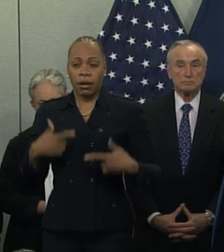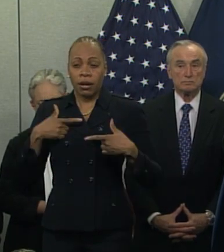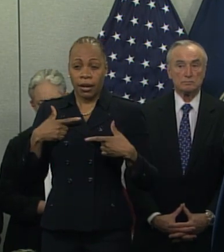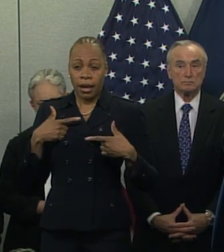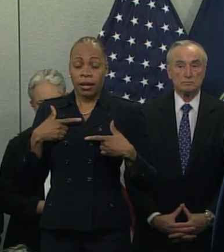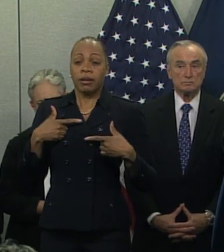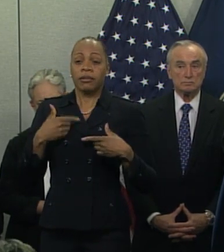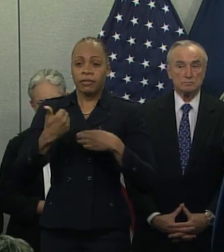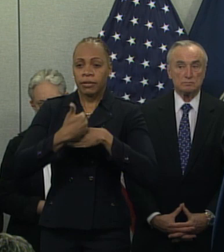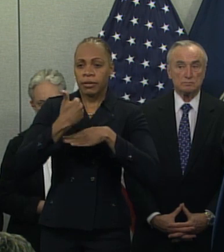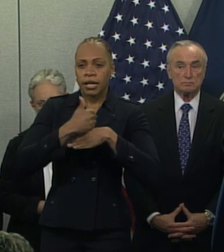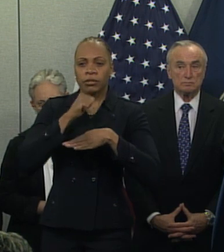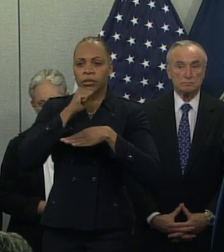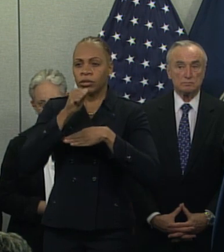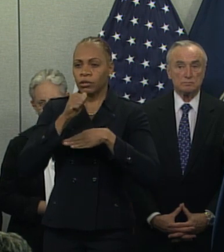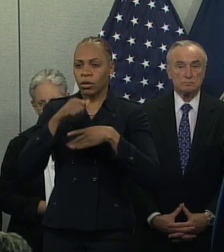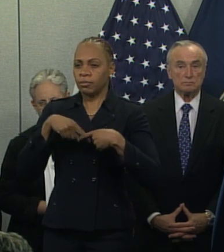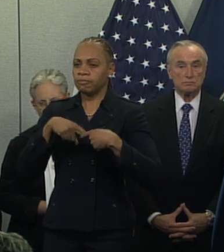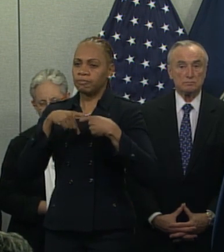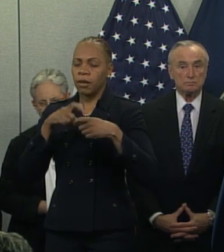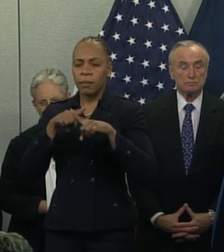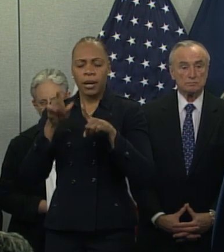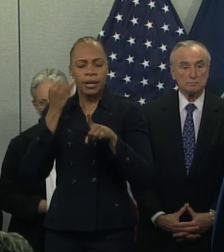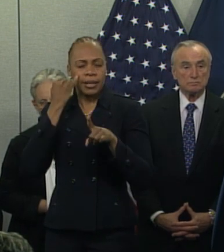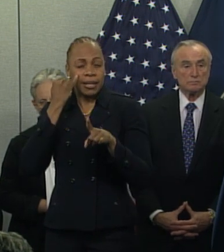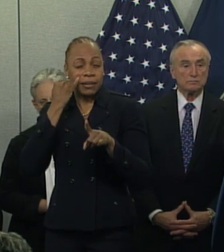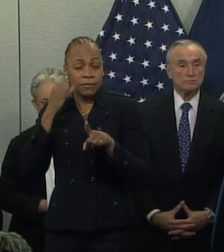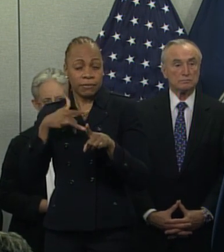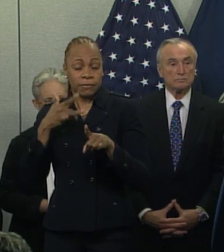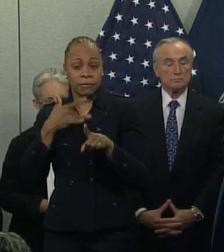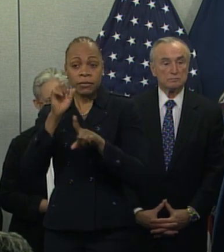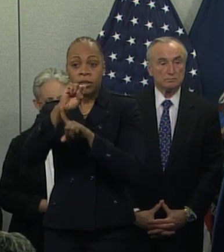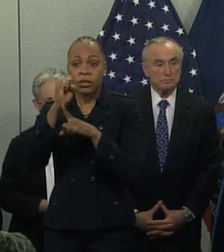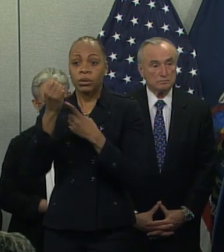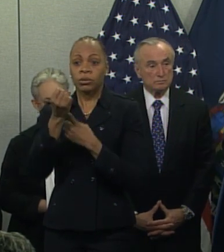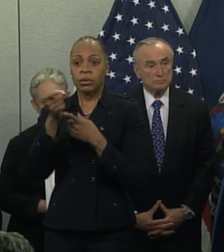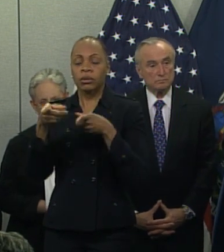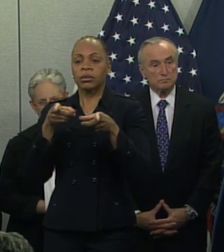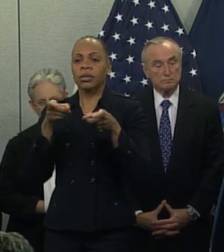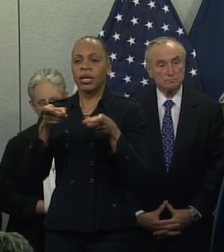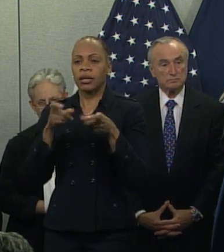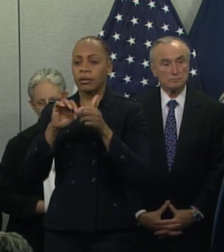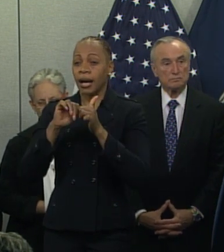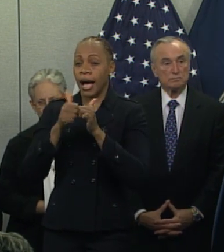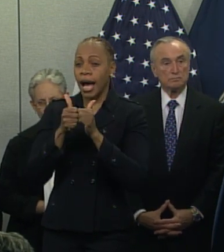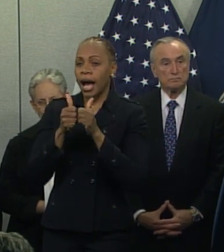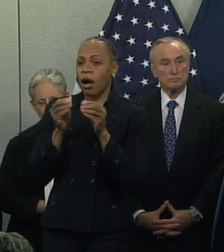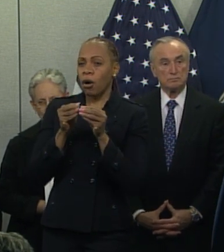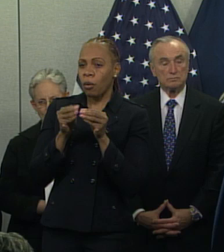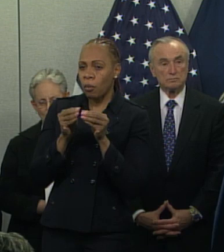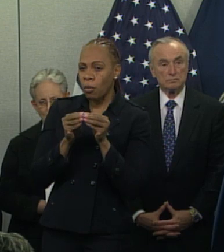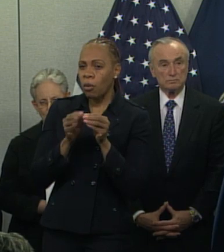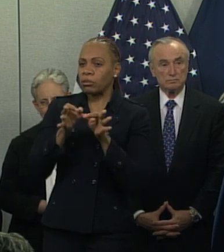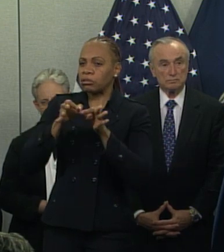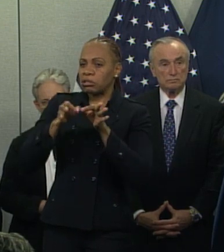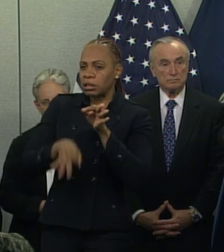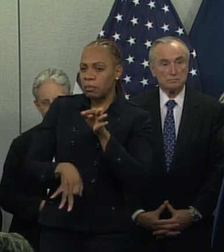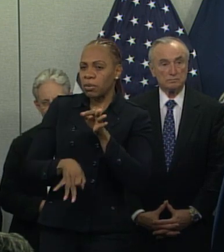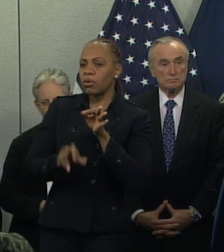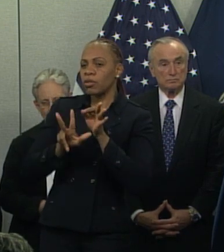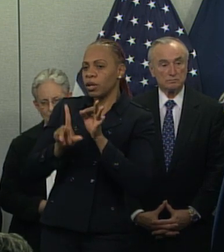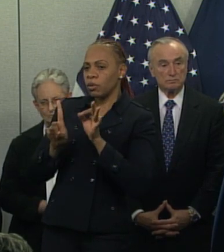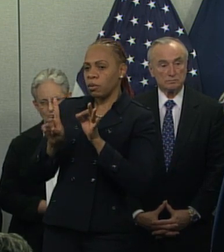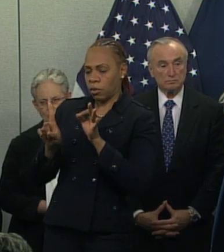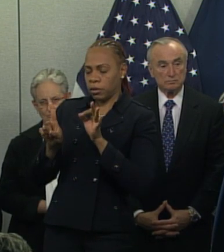hesitate. But if it feels like it's a situation that could be handled in a more moderate way, turn to